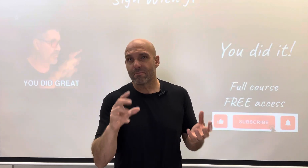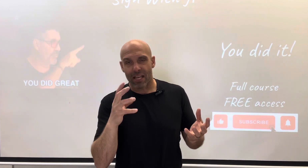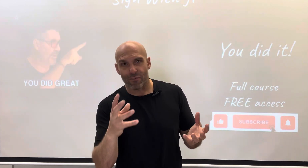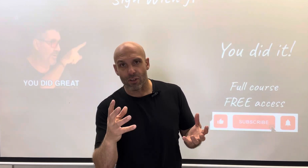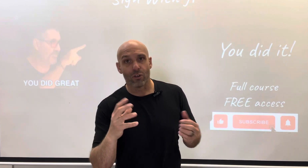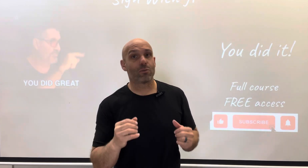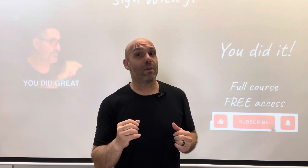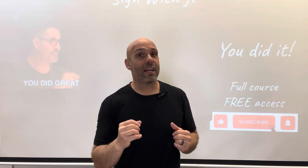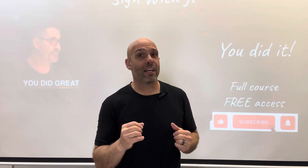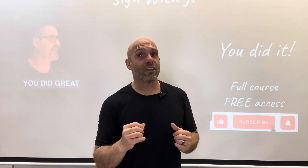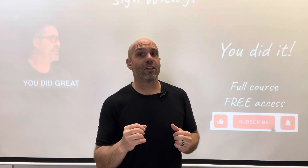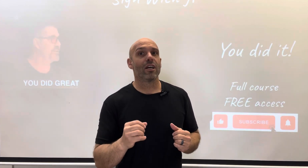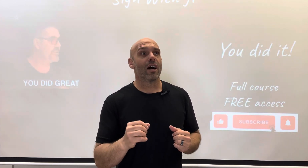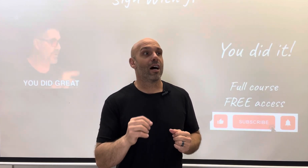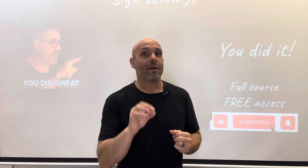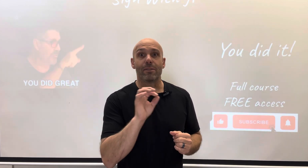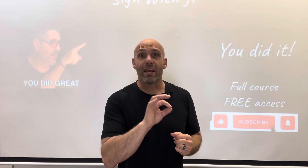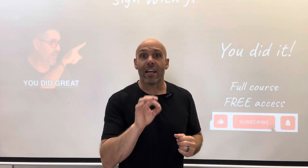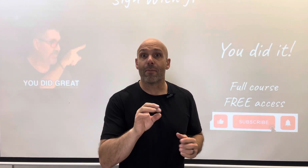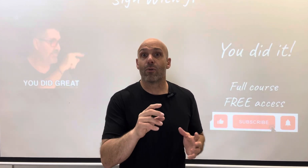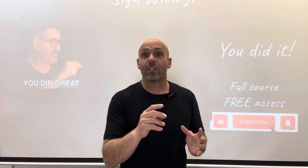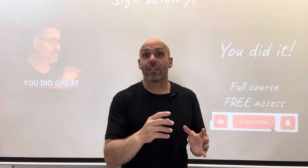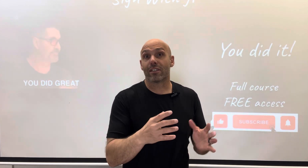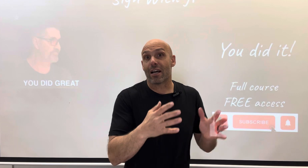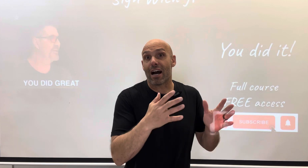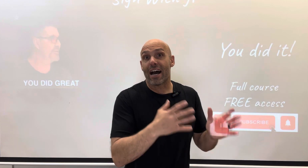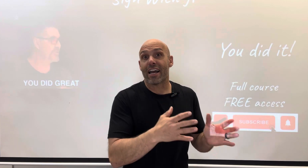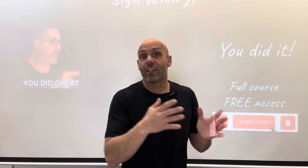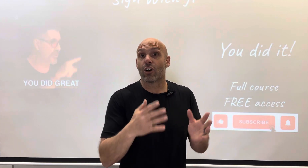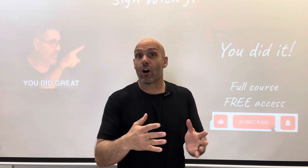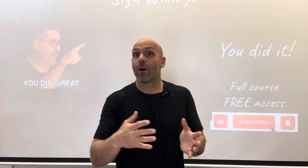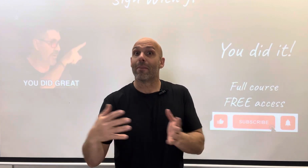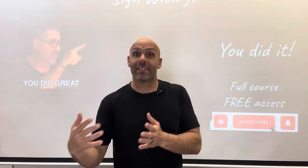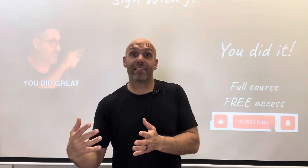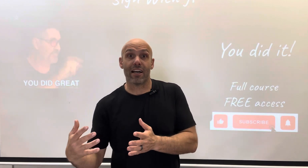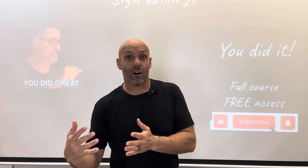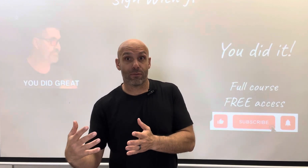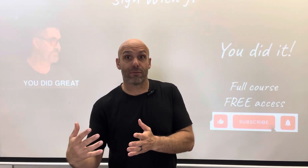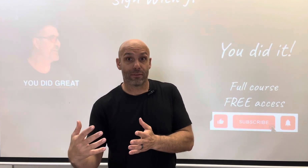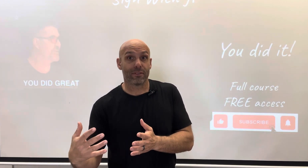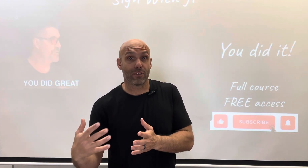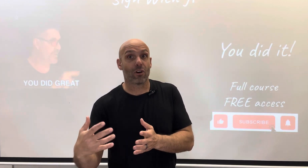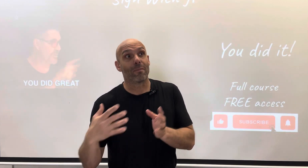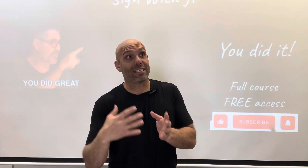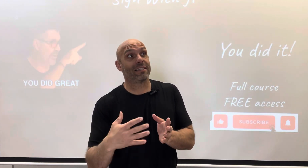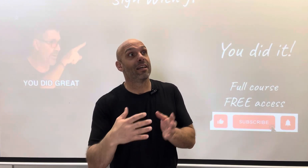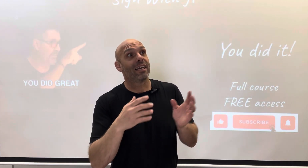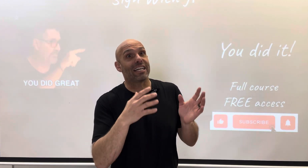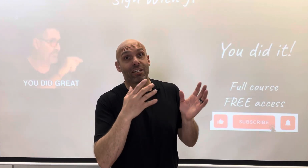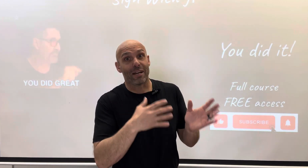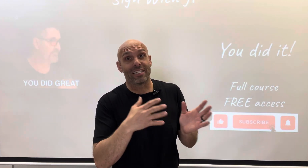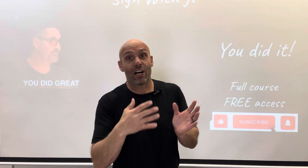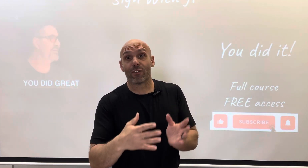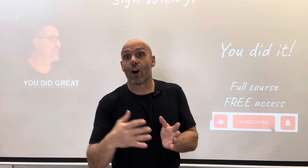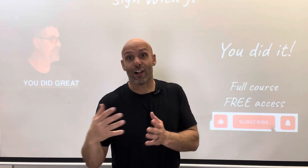if you know Spanish, is me llamo, which is I call myself, or it's actually myself call